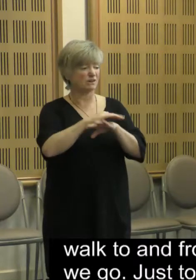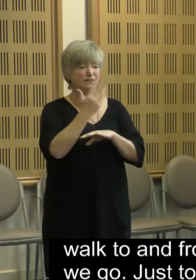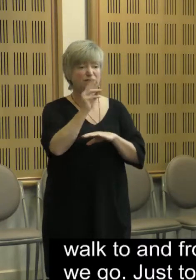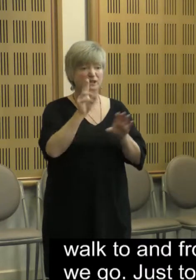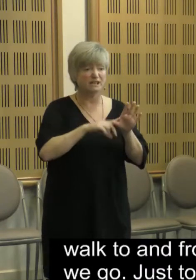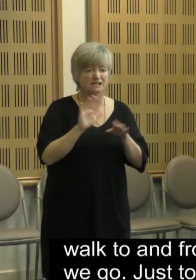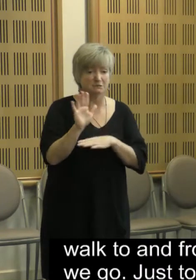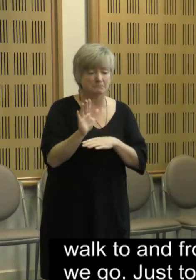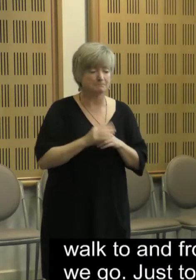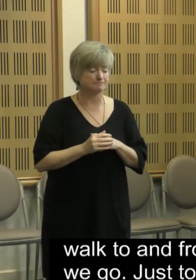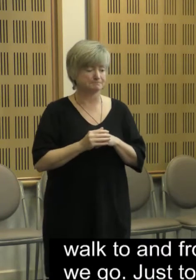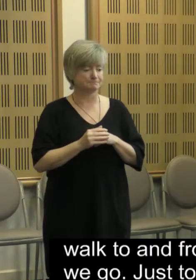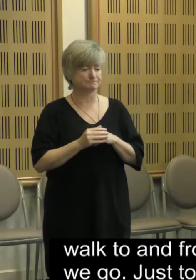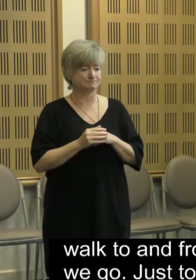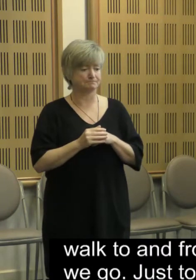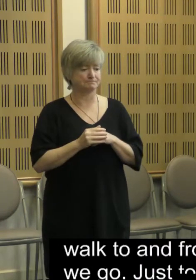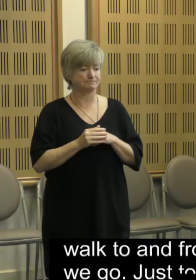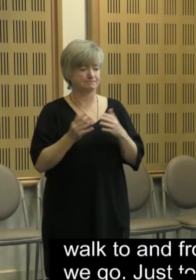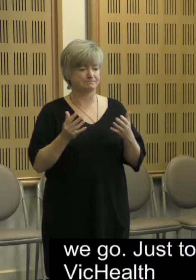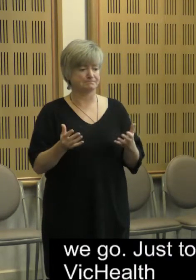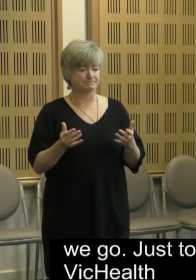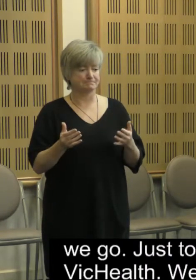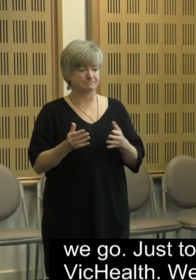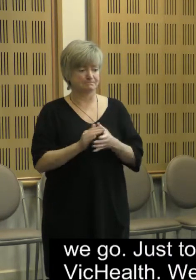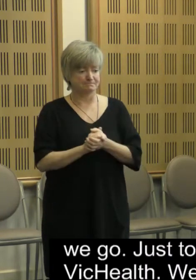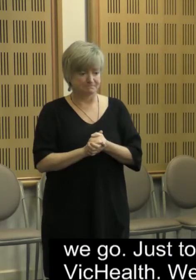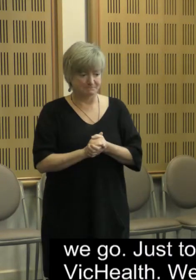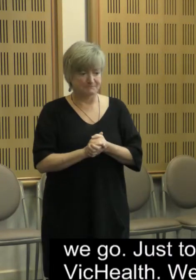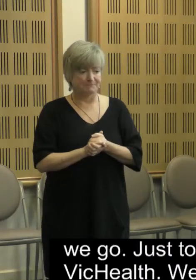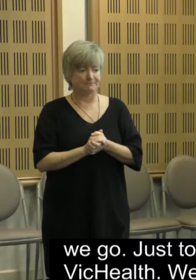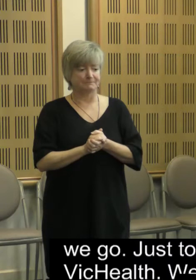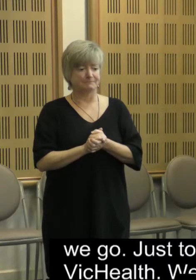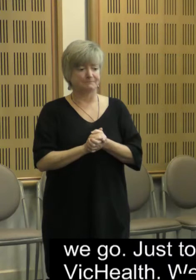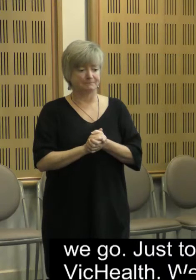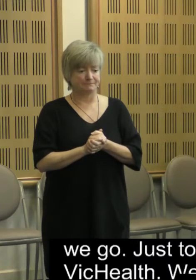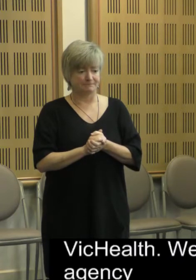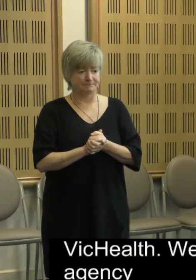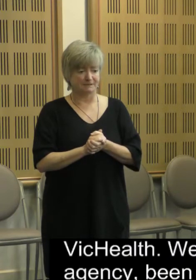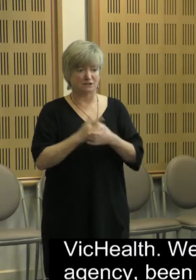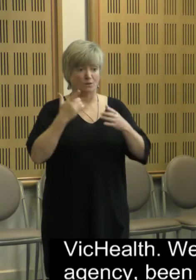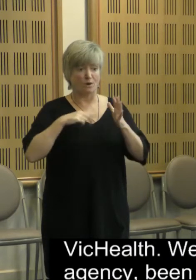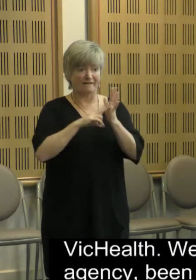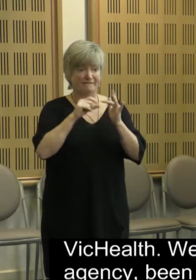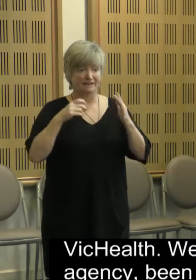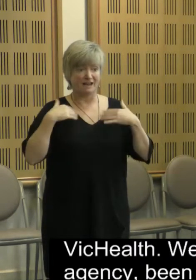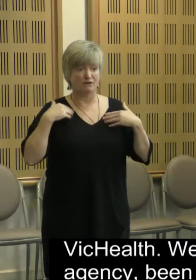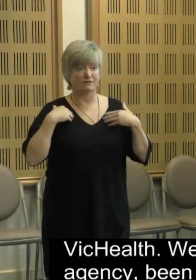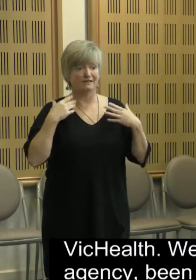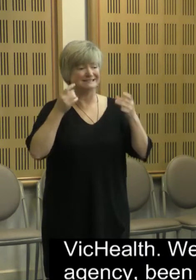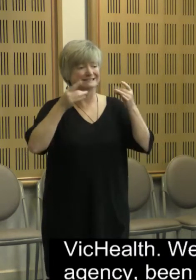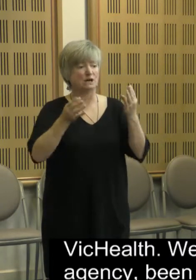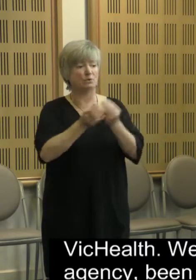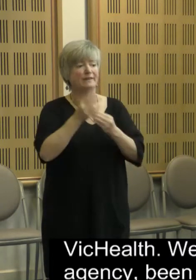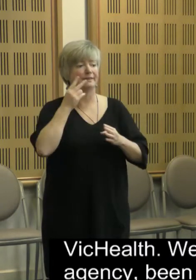We originally, and we still are actually, our mandate for being is in the Tobacco Act. So we originally started